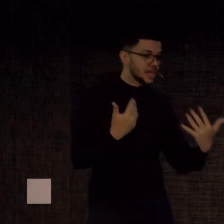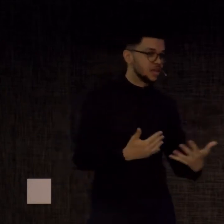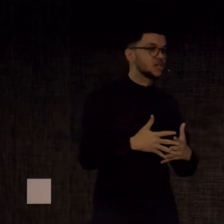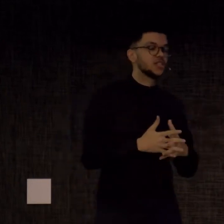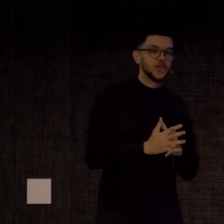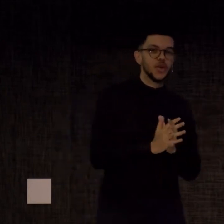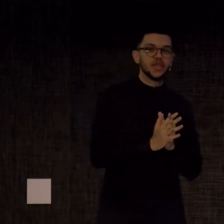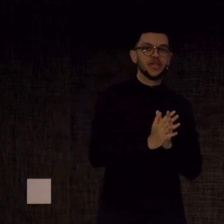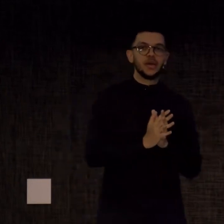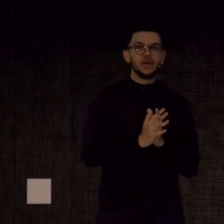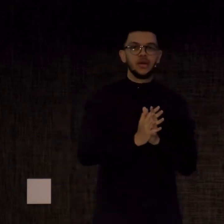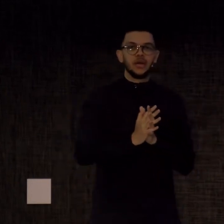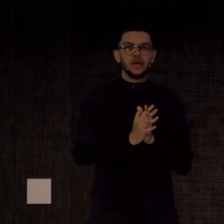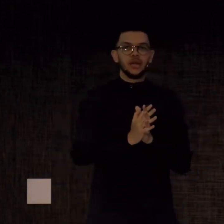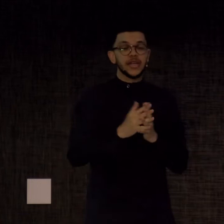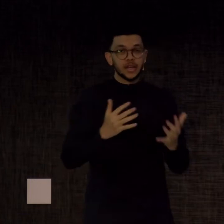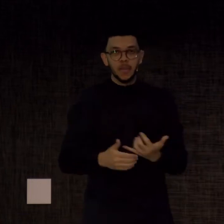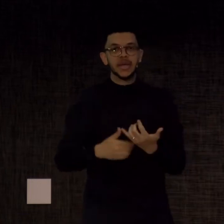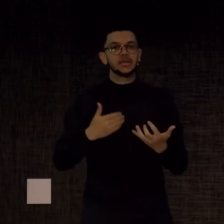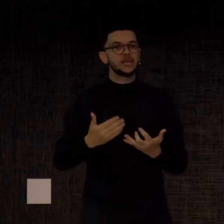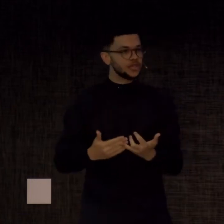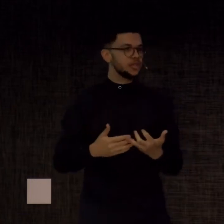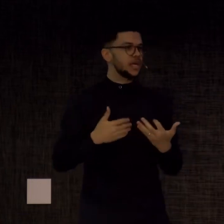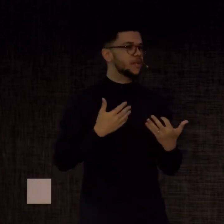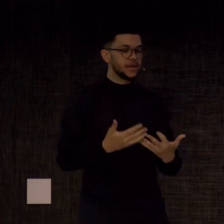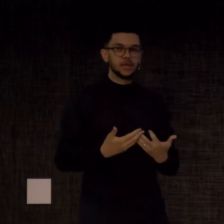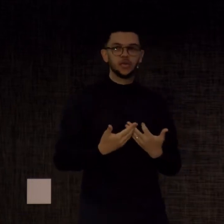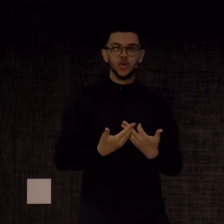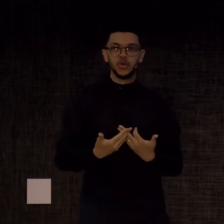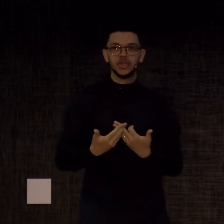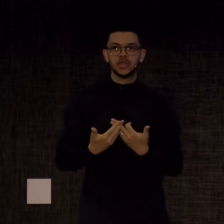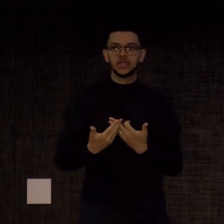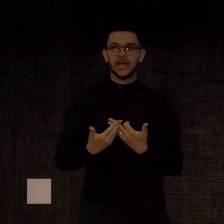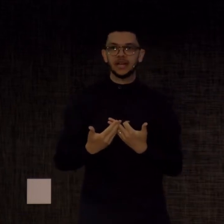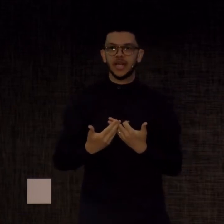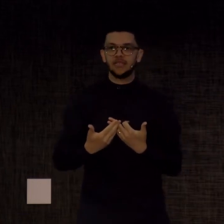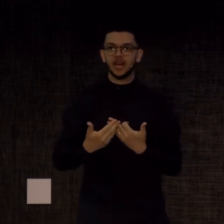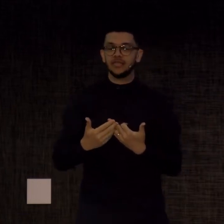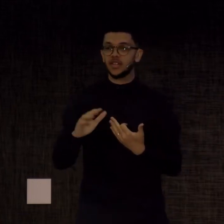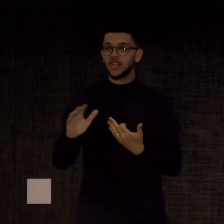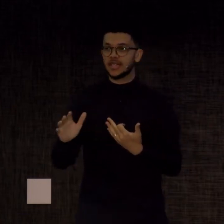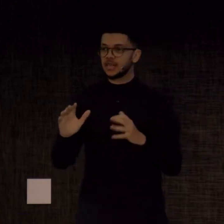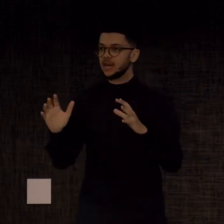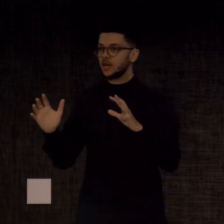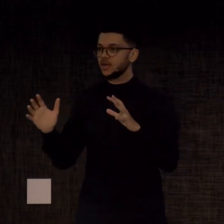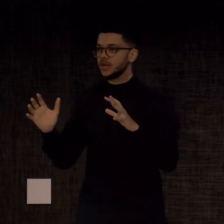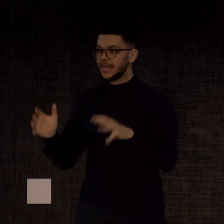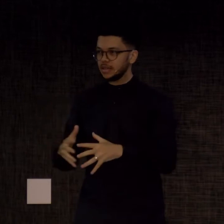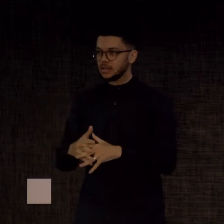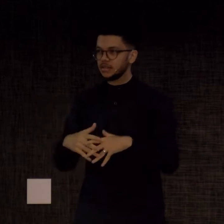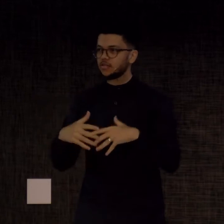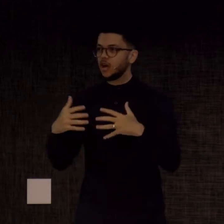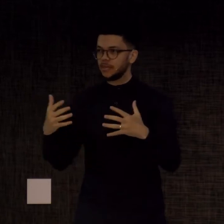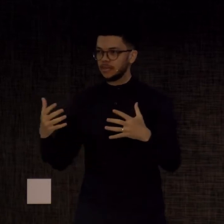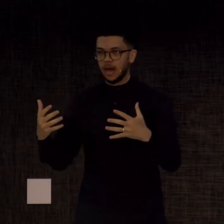think it has a lot to do with the economic, social, and political wounds that we have not even addressed, let alone